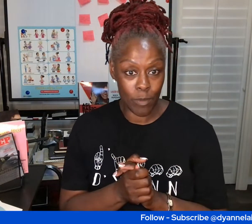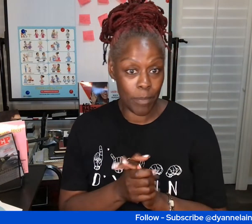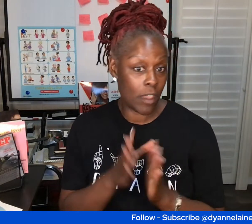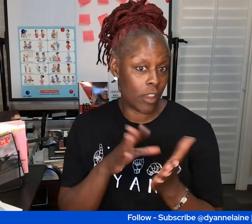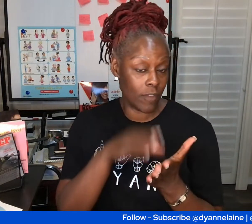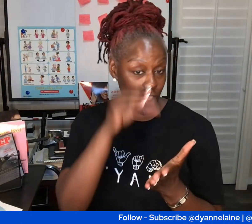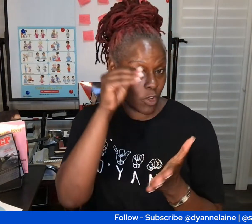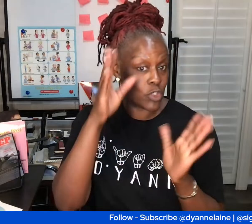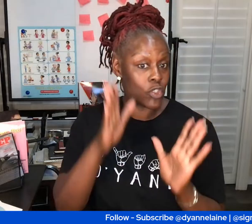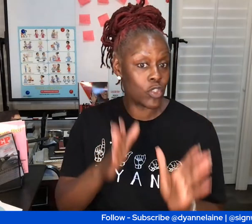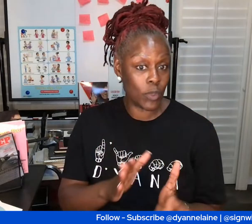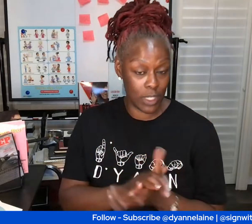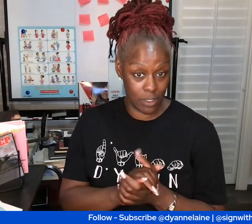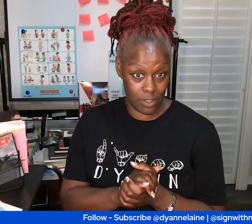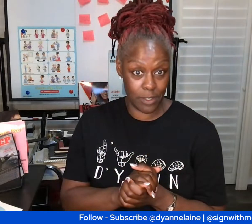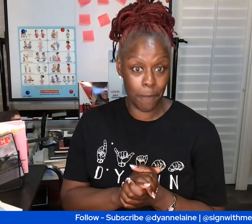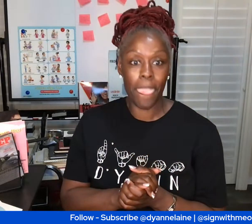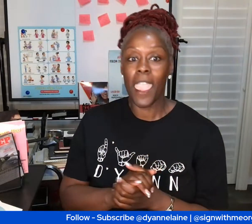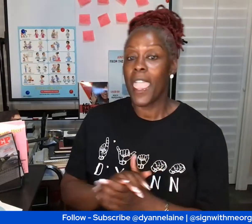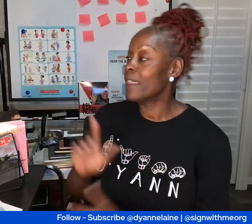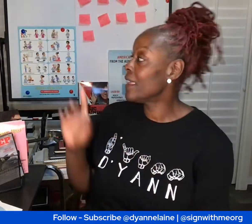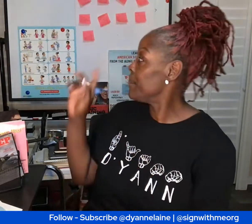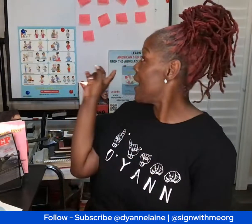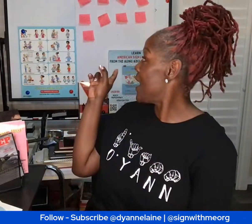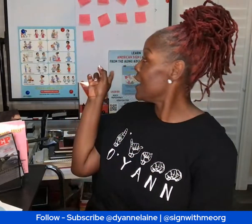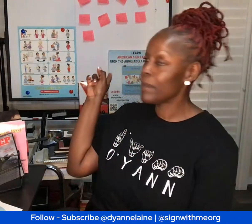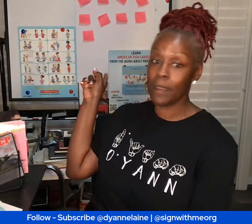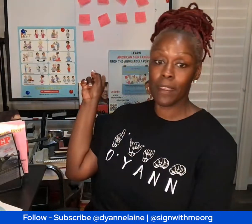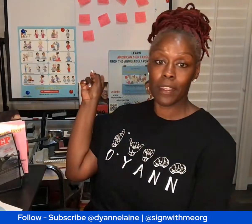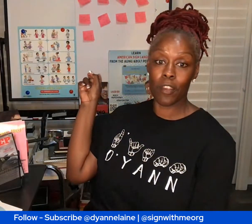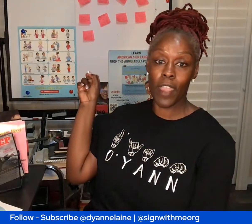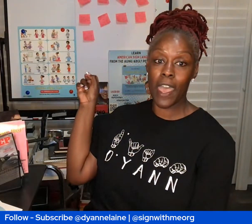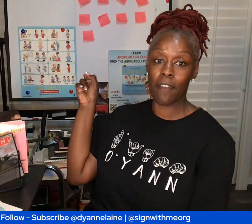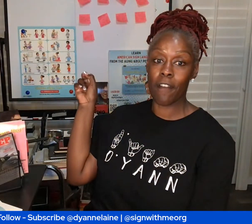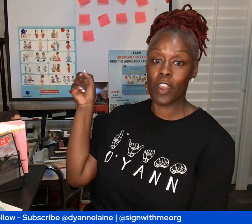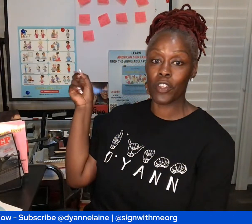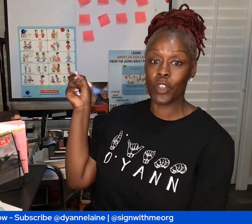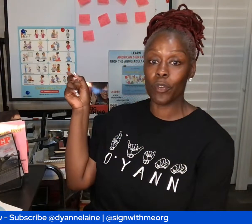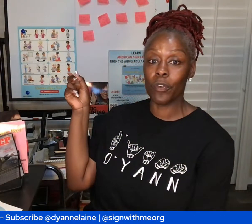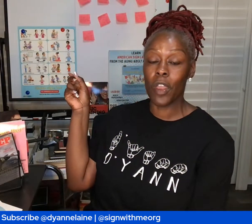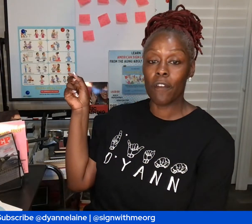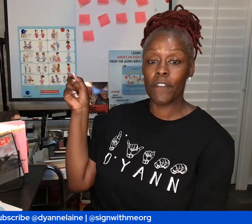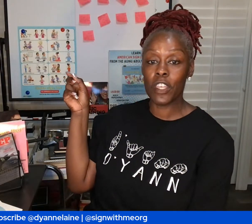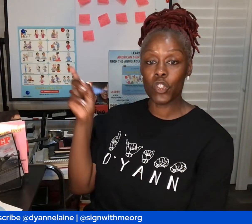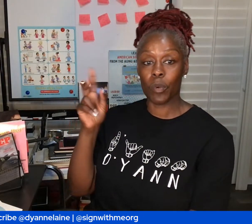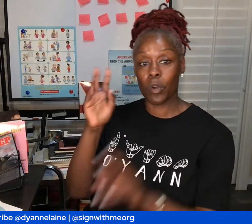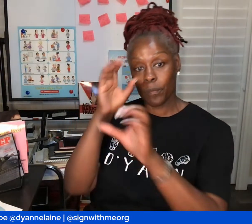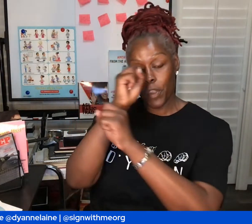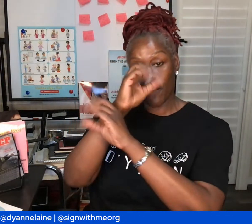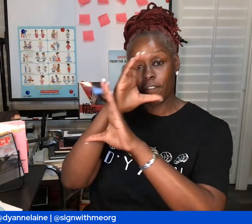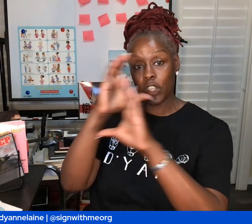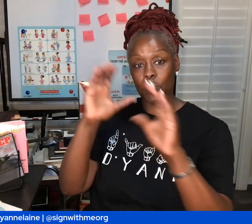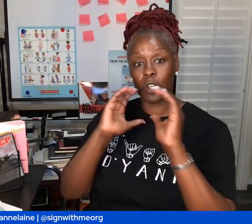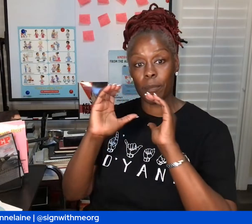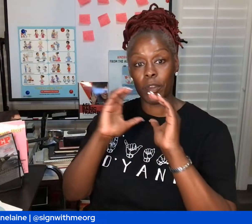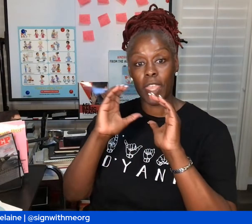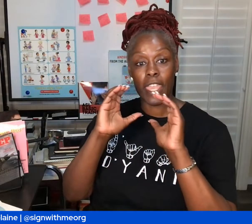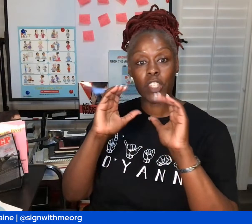be, or even your students. And then behind me, you have our new visual